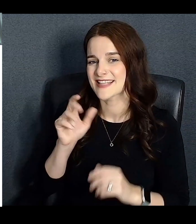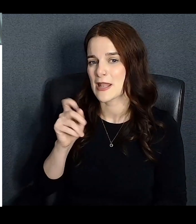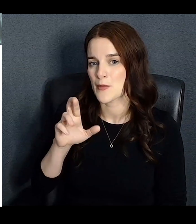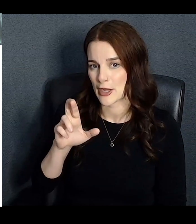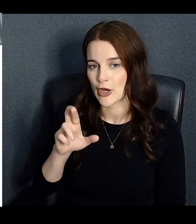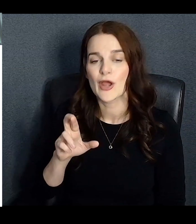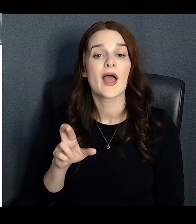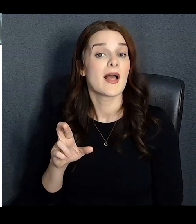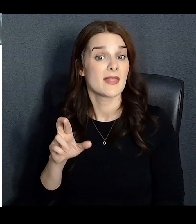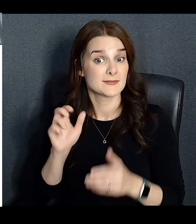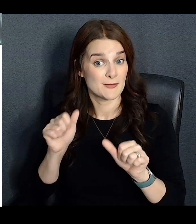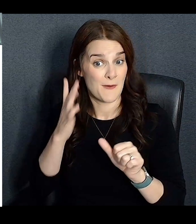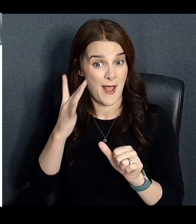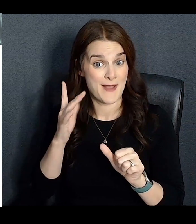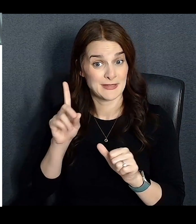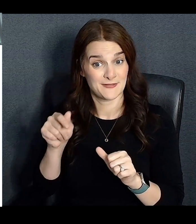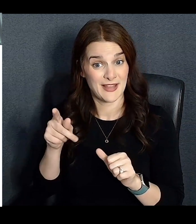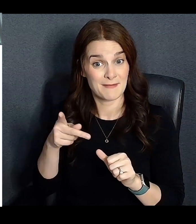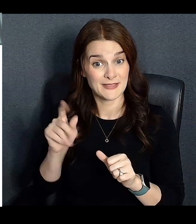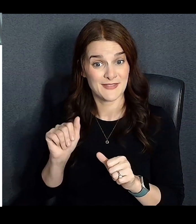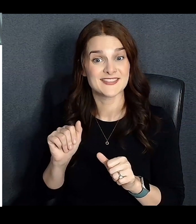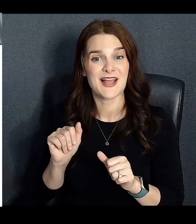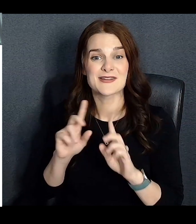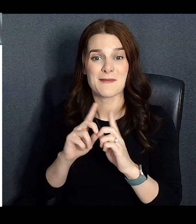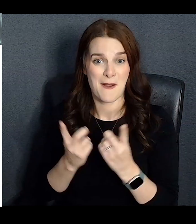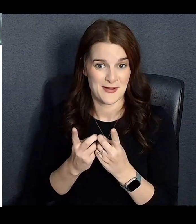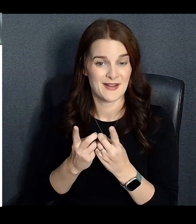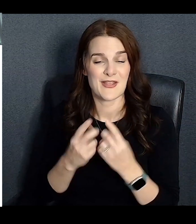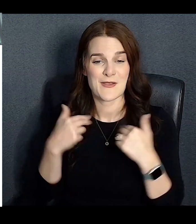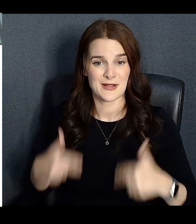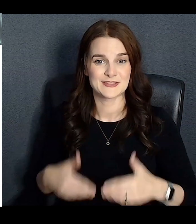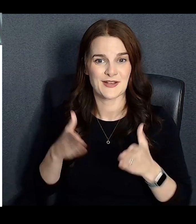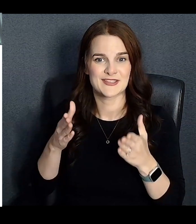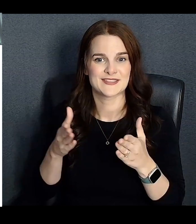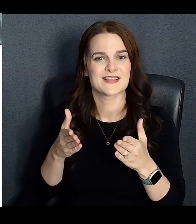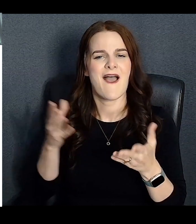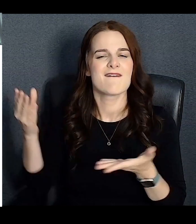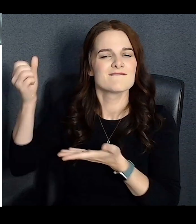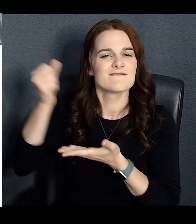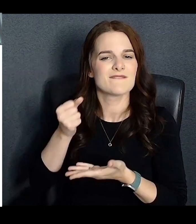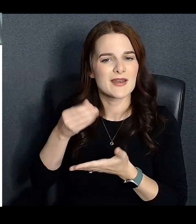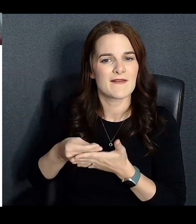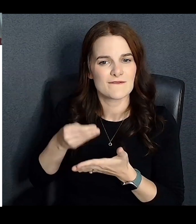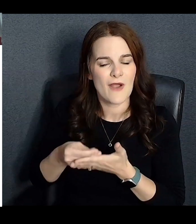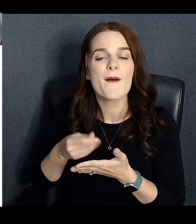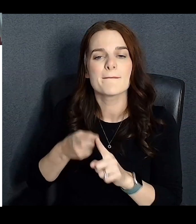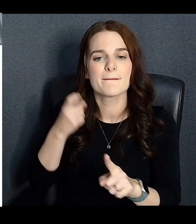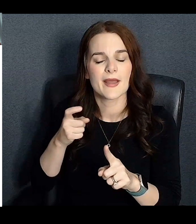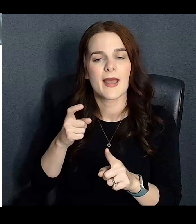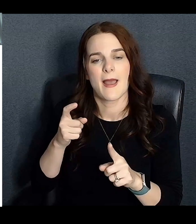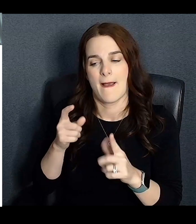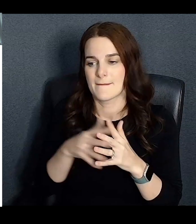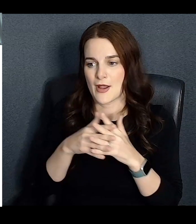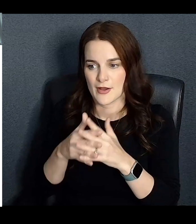made possible by Pennsylvania's Department of Human Services through funding from the American Rescue Plan Act. So we are facilitating